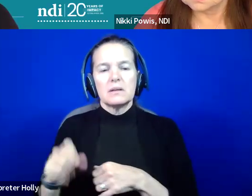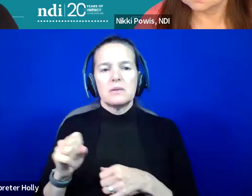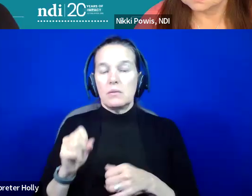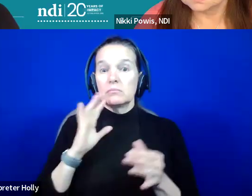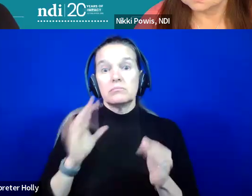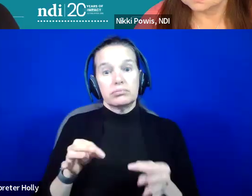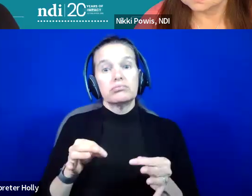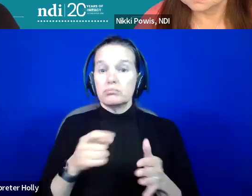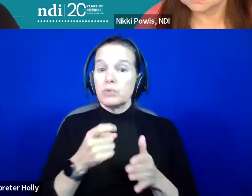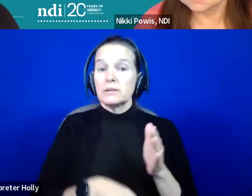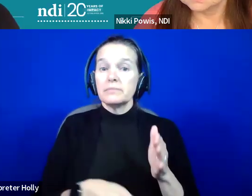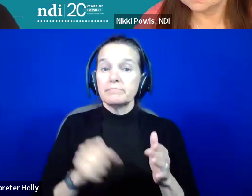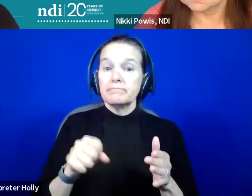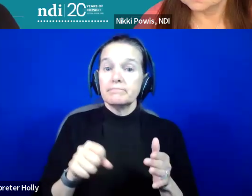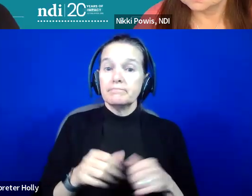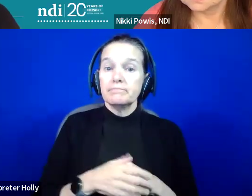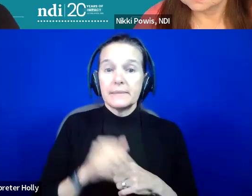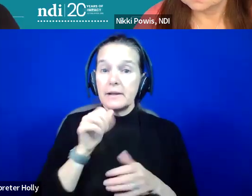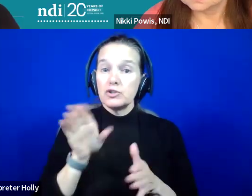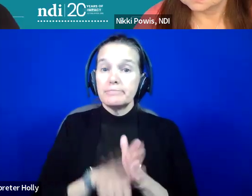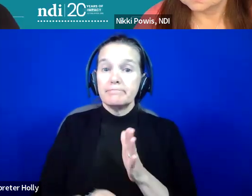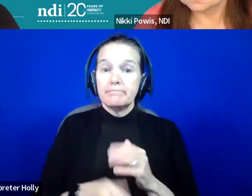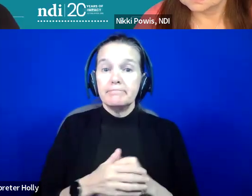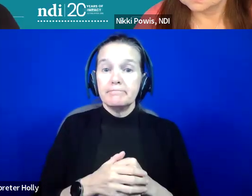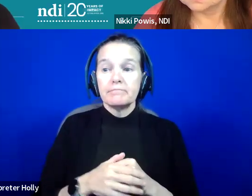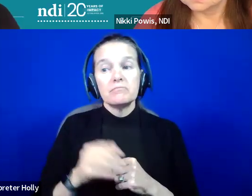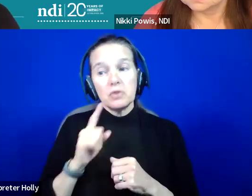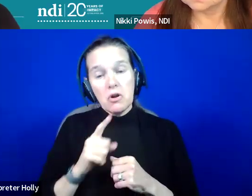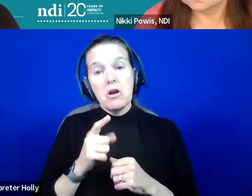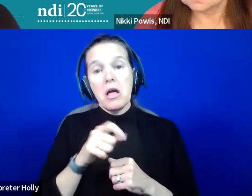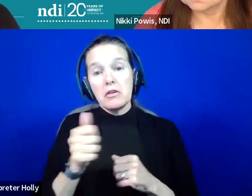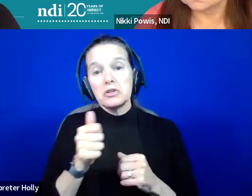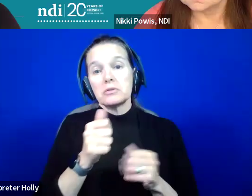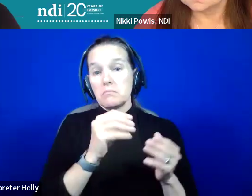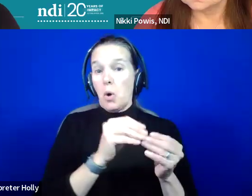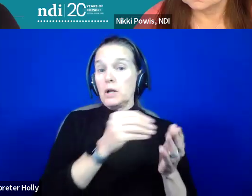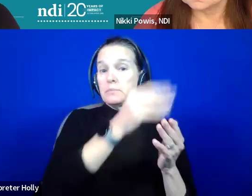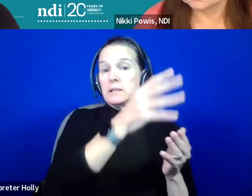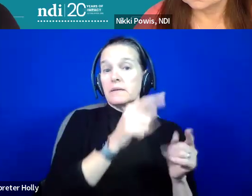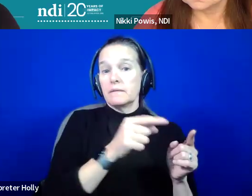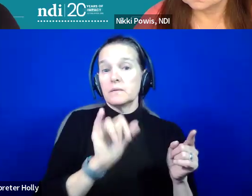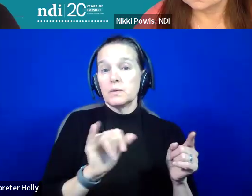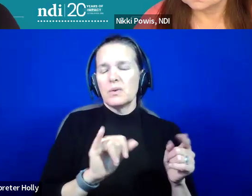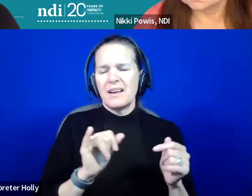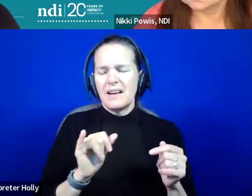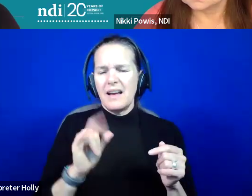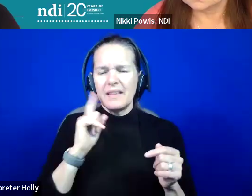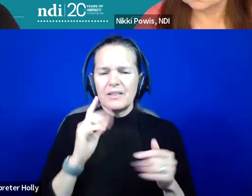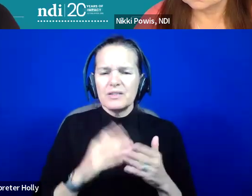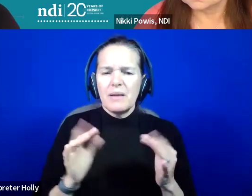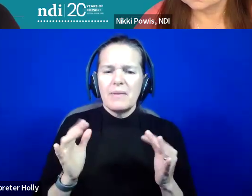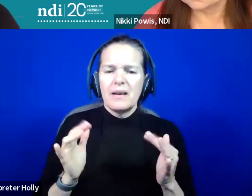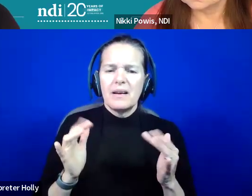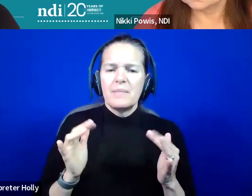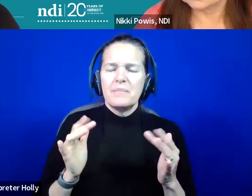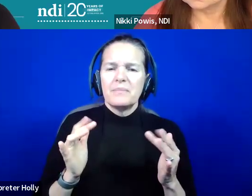price point. It's not a cheap program, and there's others that are a little bit more expensive. I'm trying to think. I know